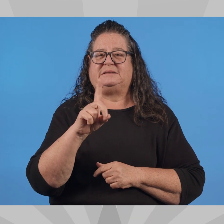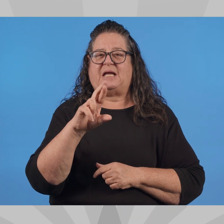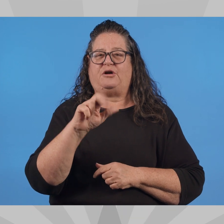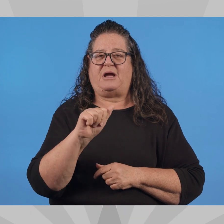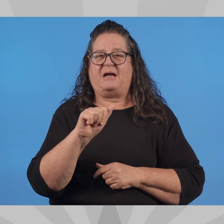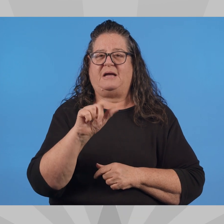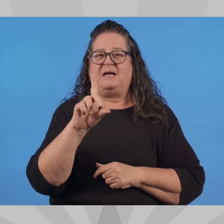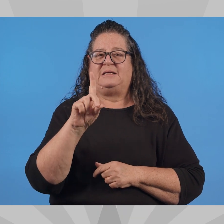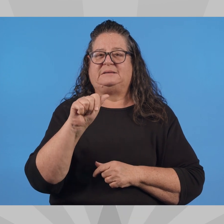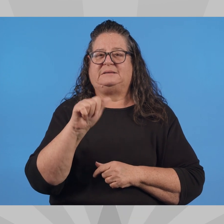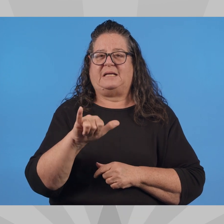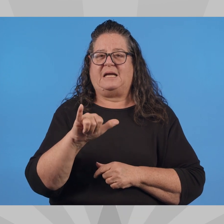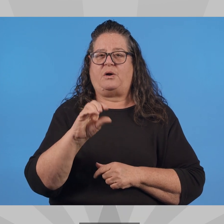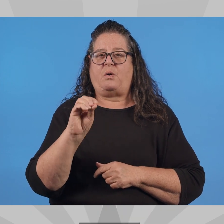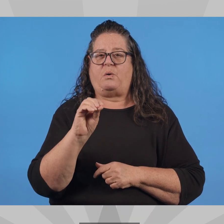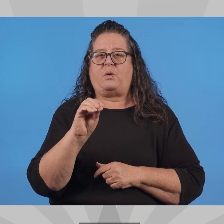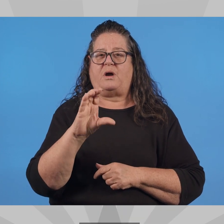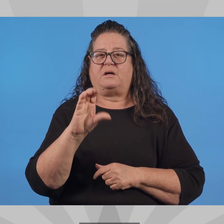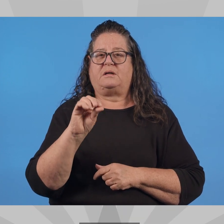and NAU.